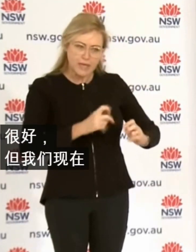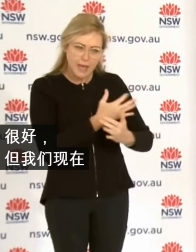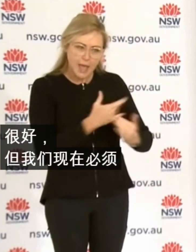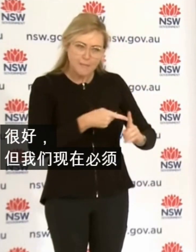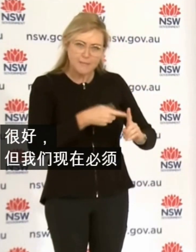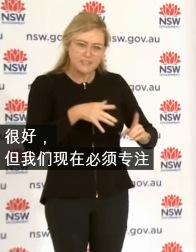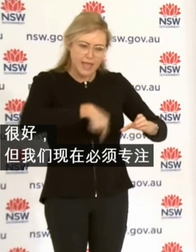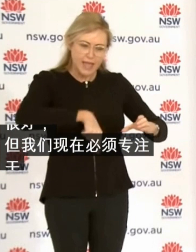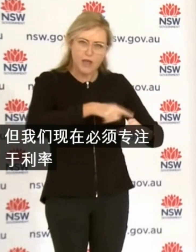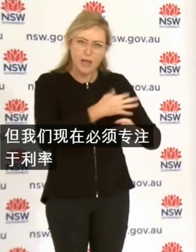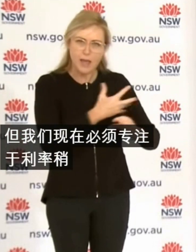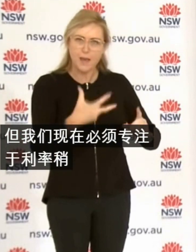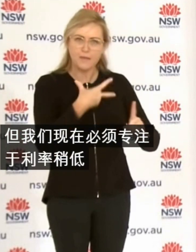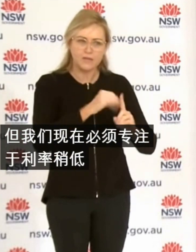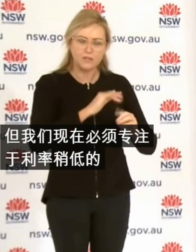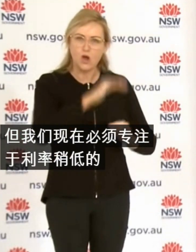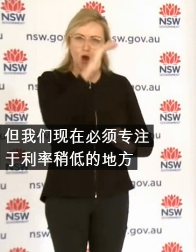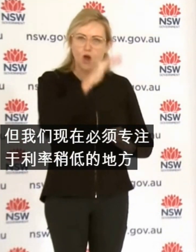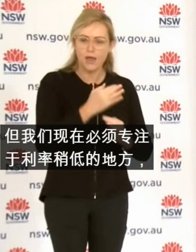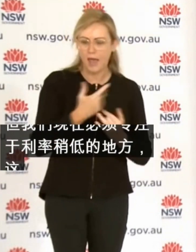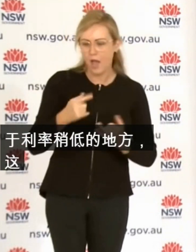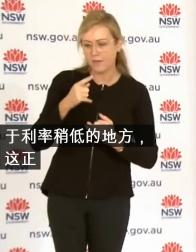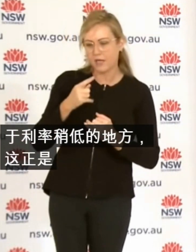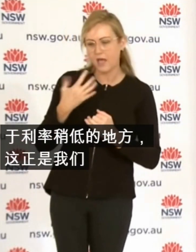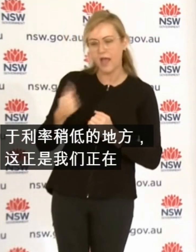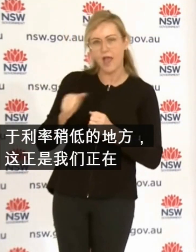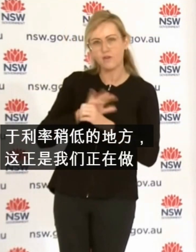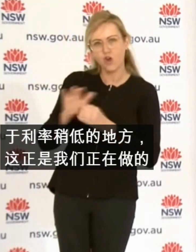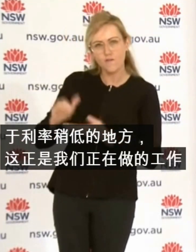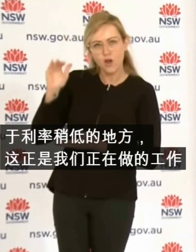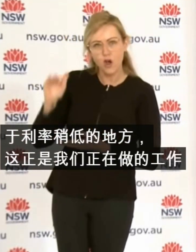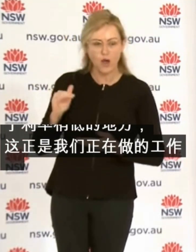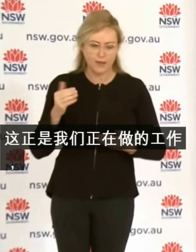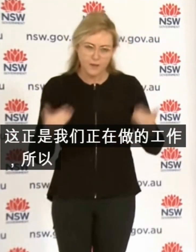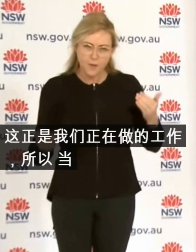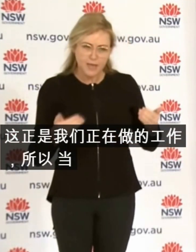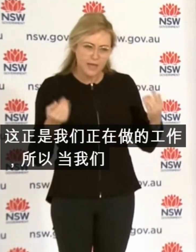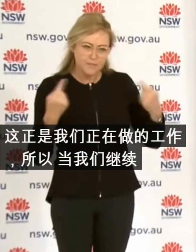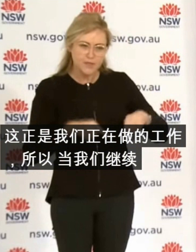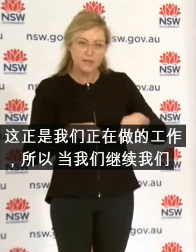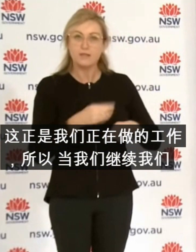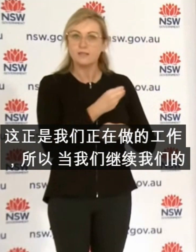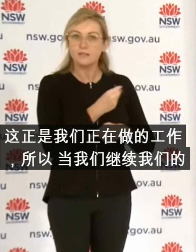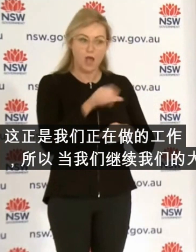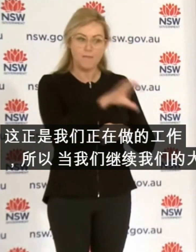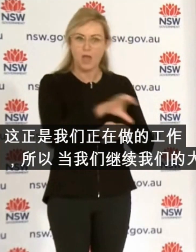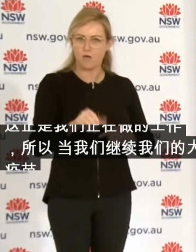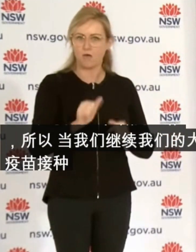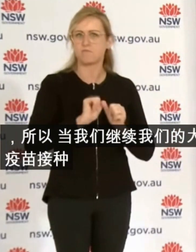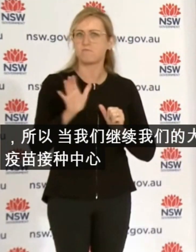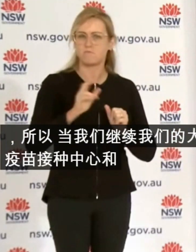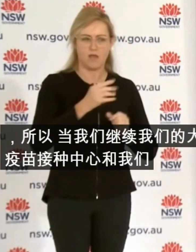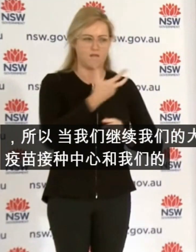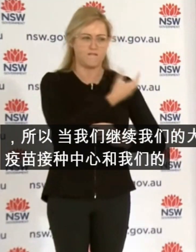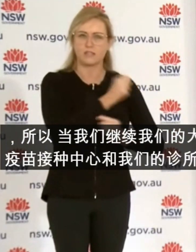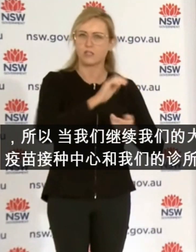to focus now on where the rates are a little bit lower, and that's exactly the work that we're doing. And so while we continue with our mass